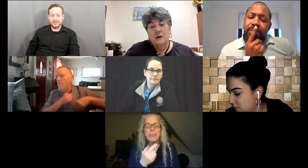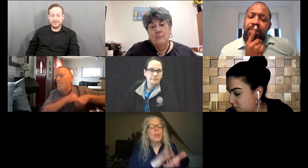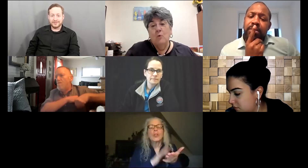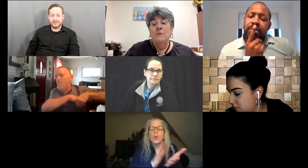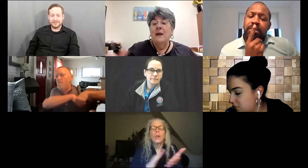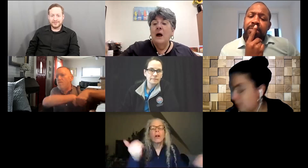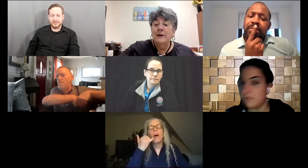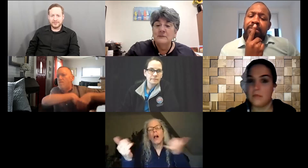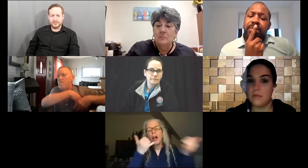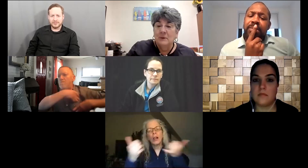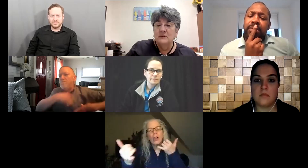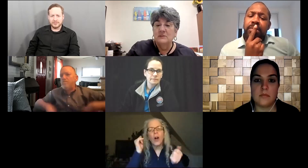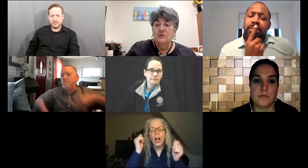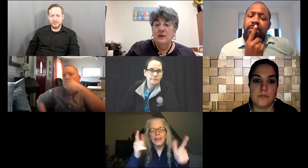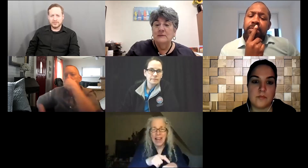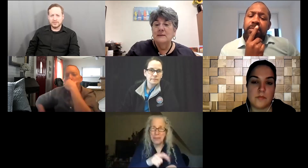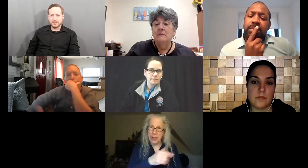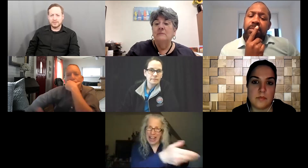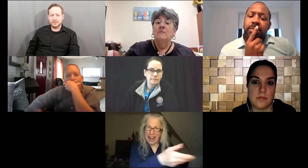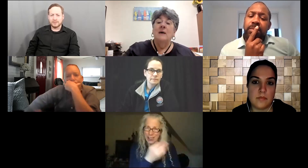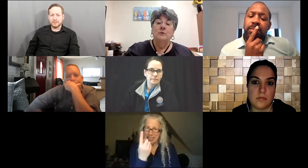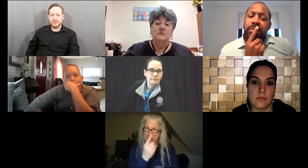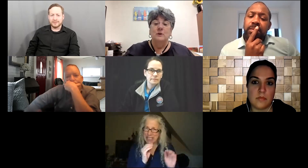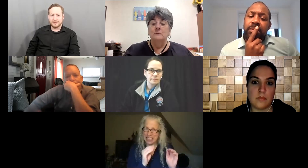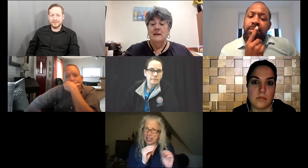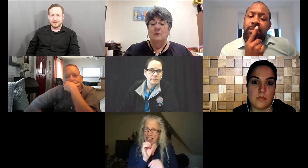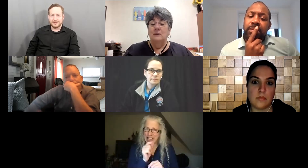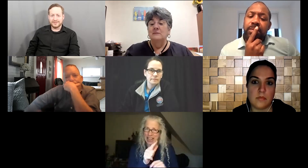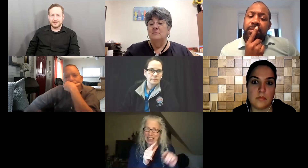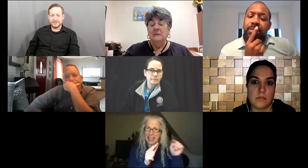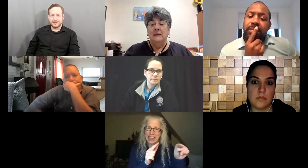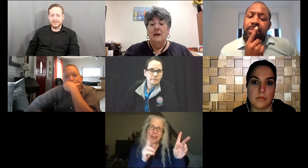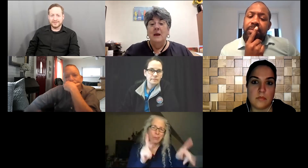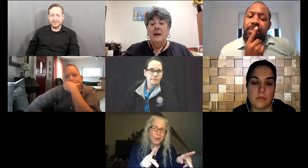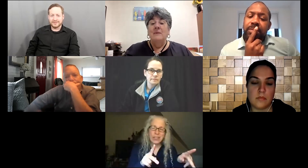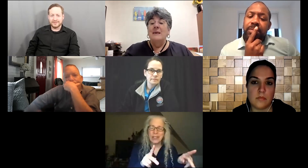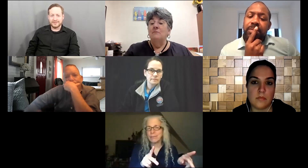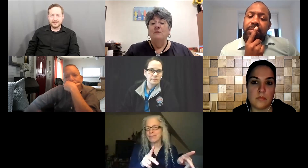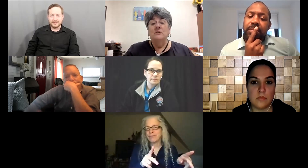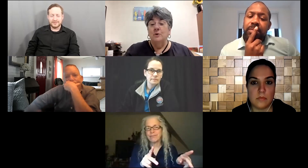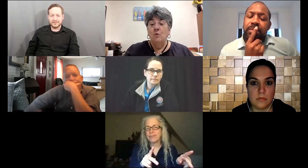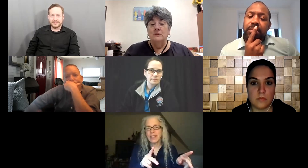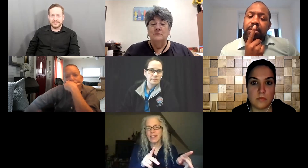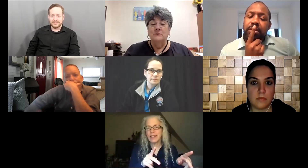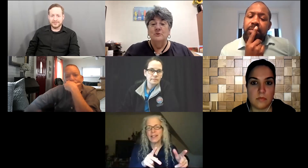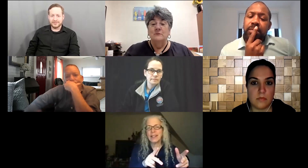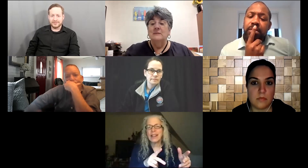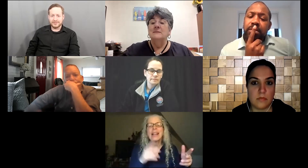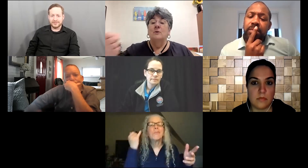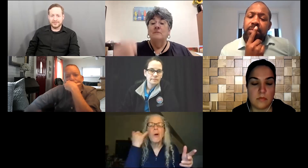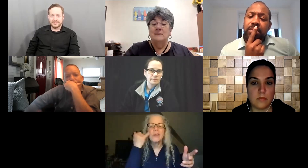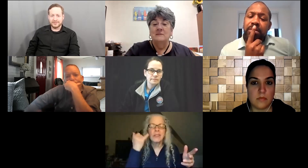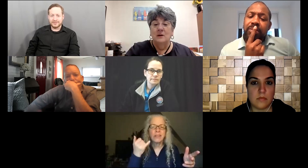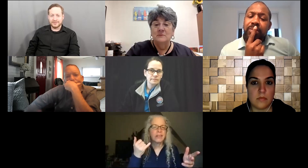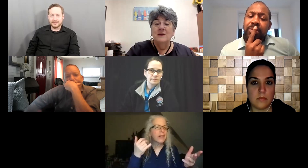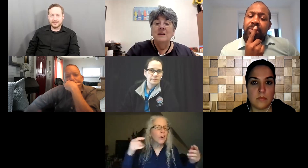the time, or they hire somebody to teach ASL and then that person goes out on disability and they can't finish the course for the students because they